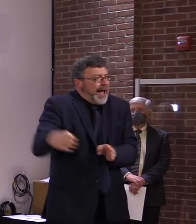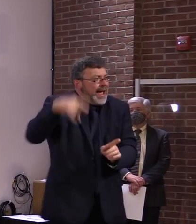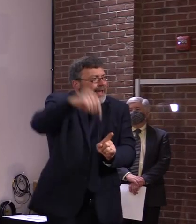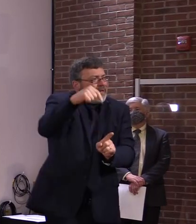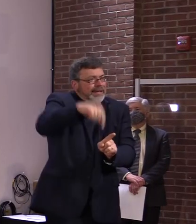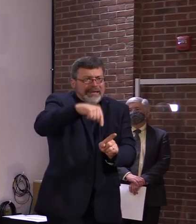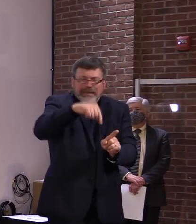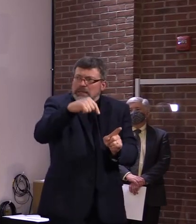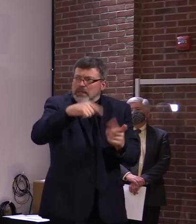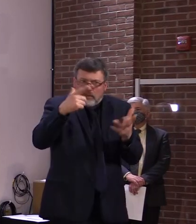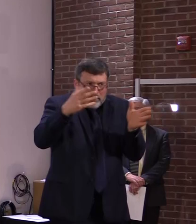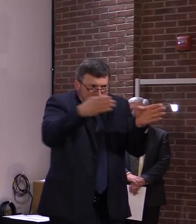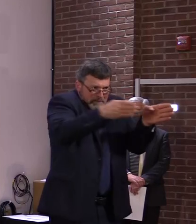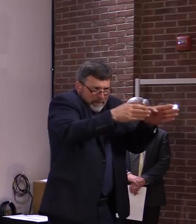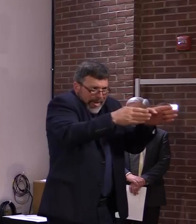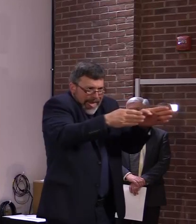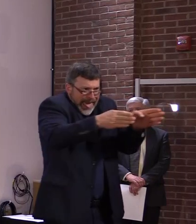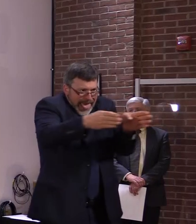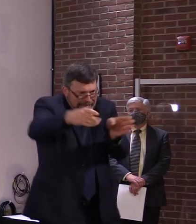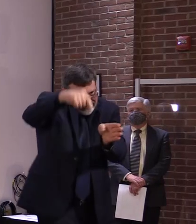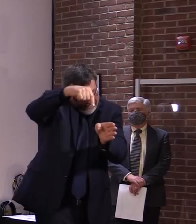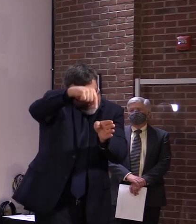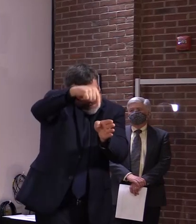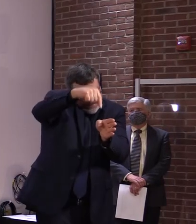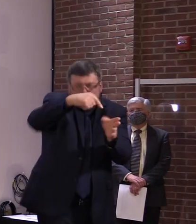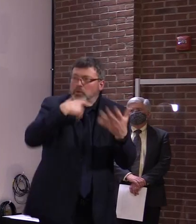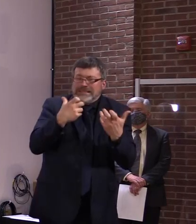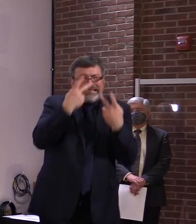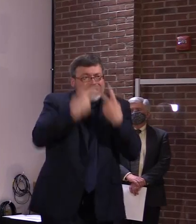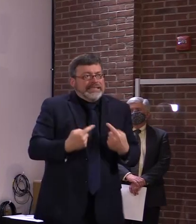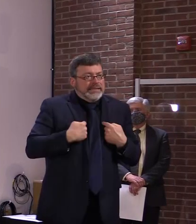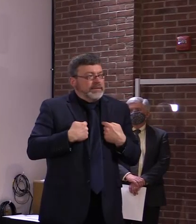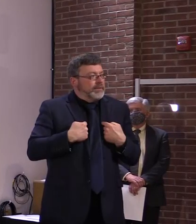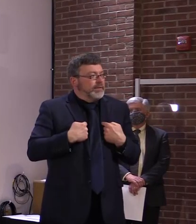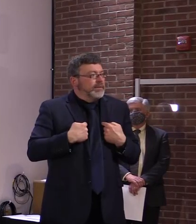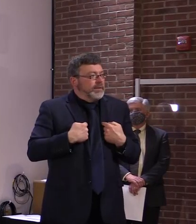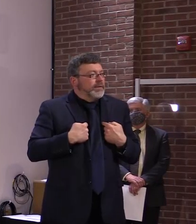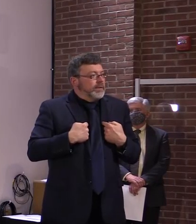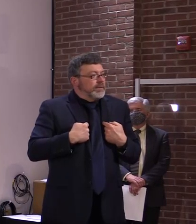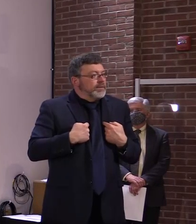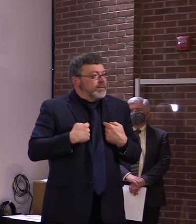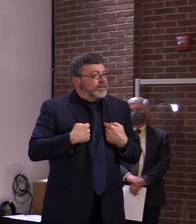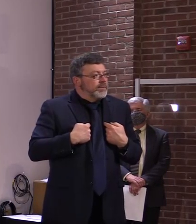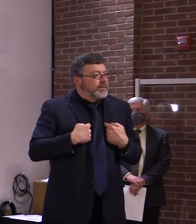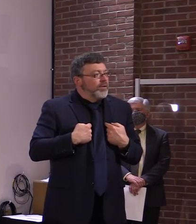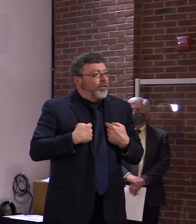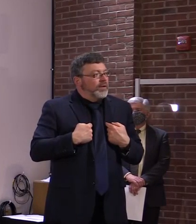want to spend half of it in this year, and a lot of it